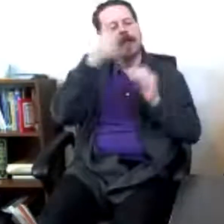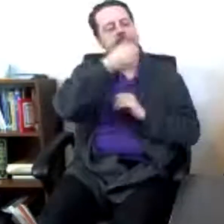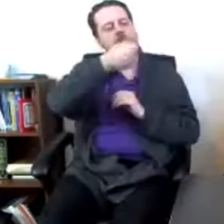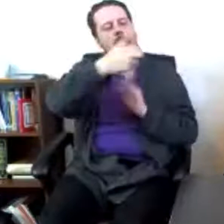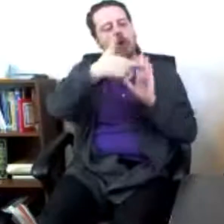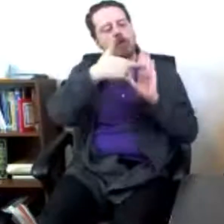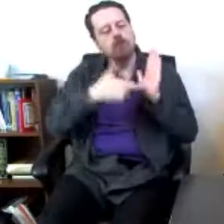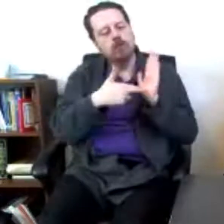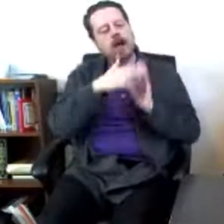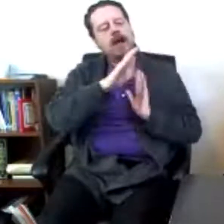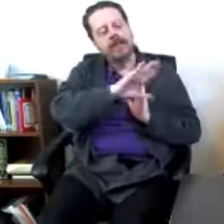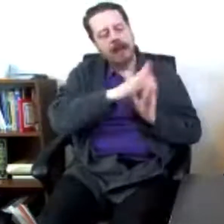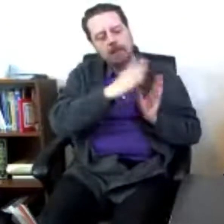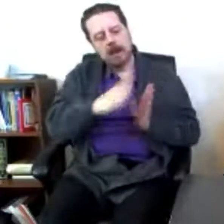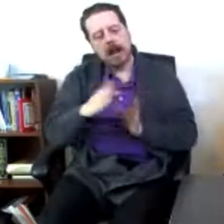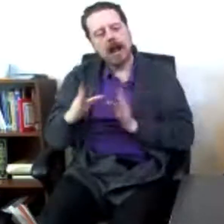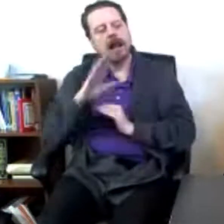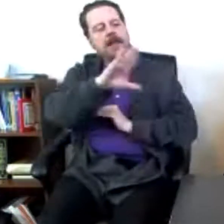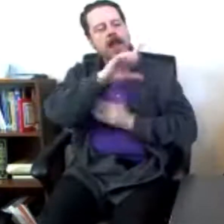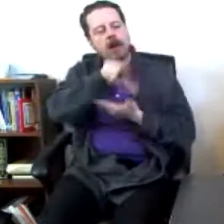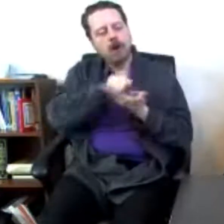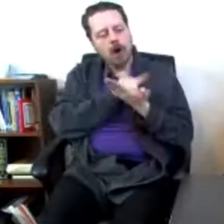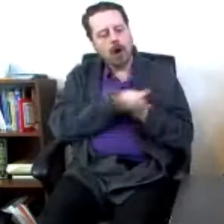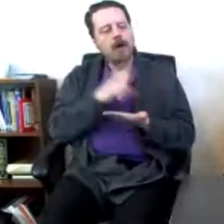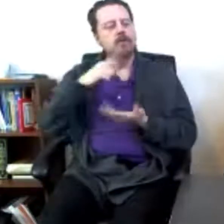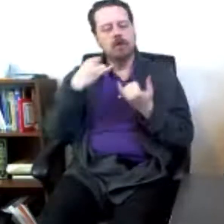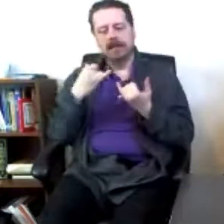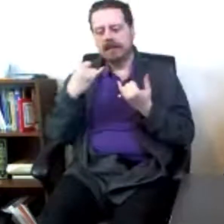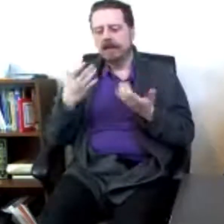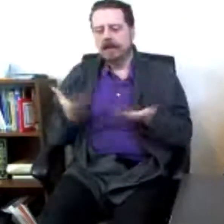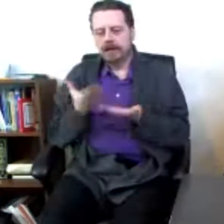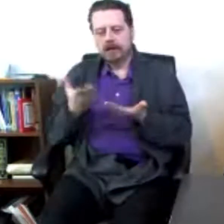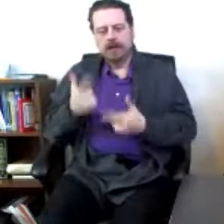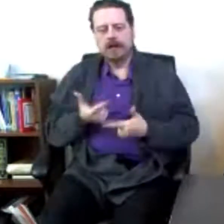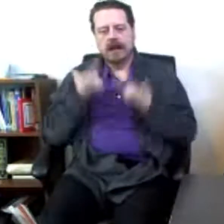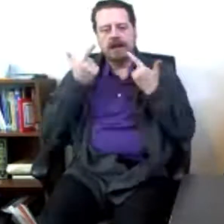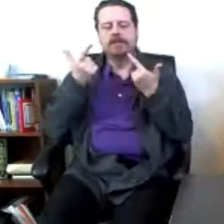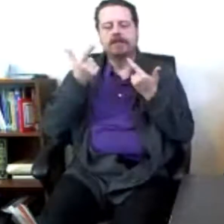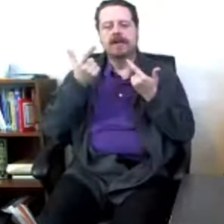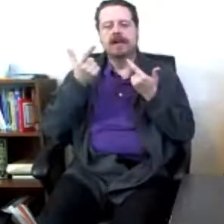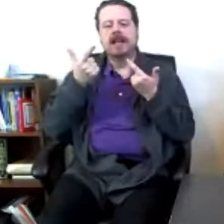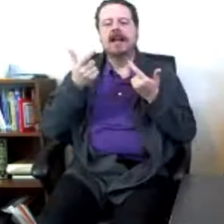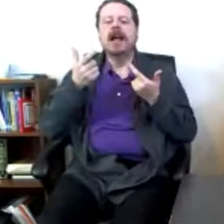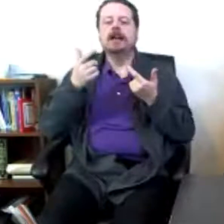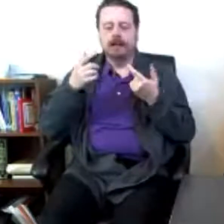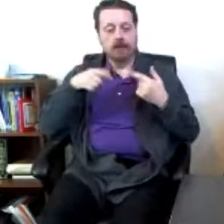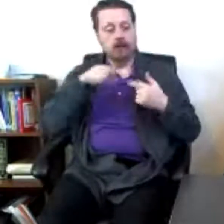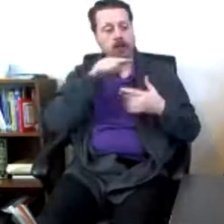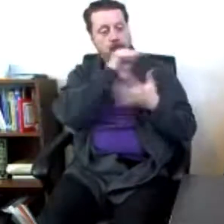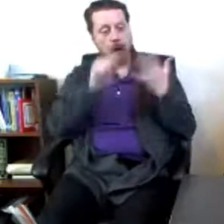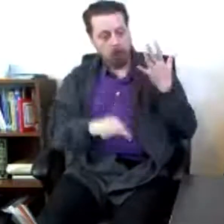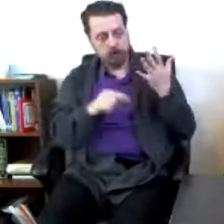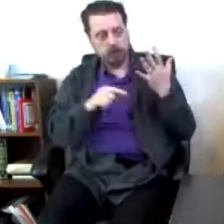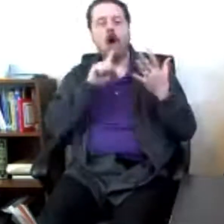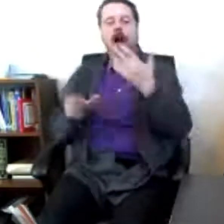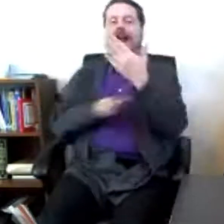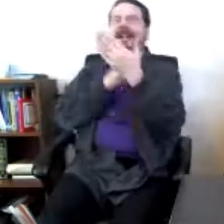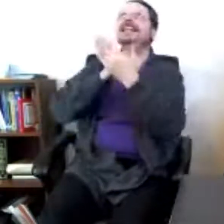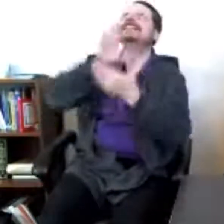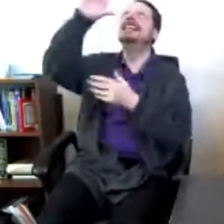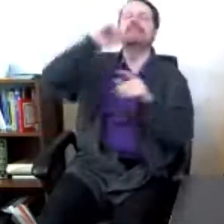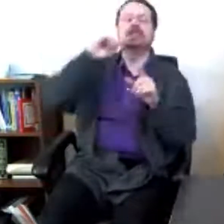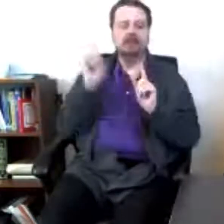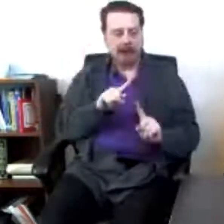guidance and plan and laws for this life, contrary to the laws of Allah, contrary to the guidance of